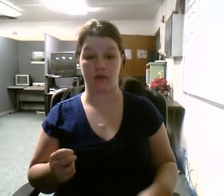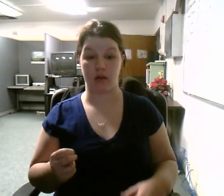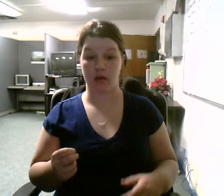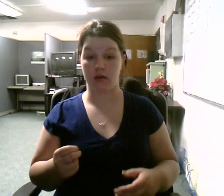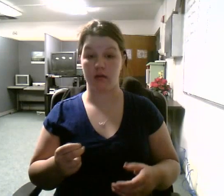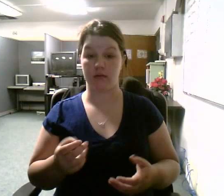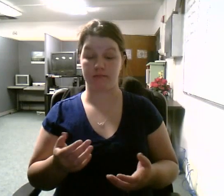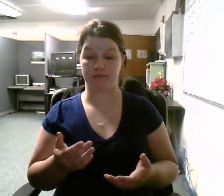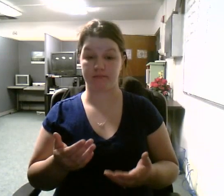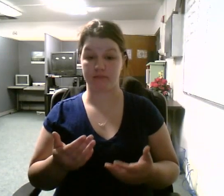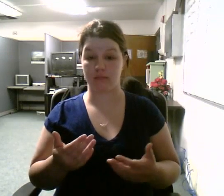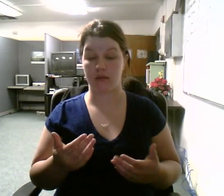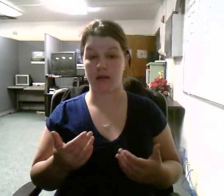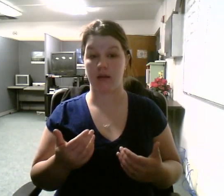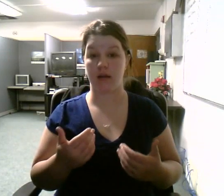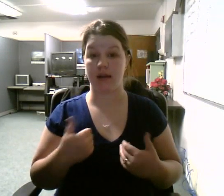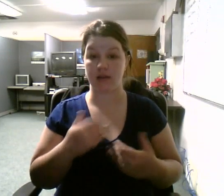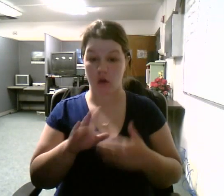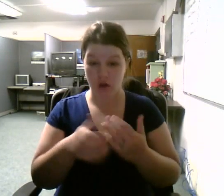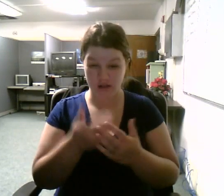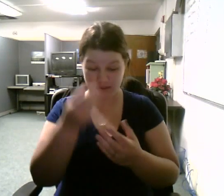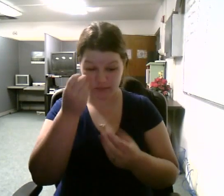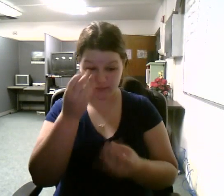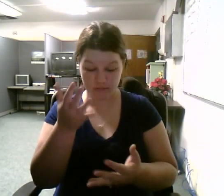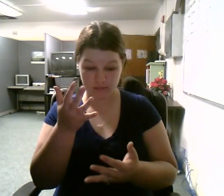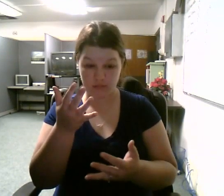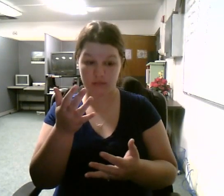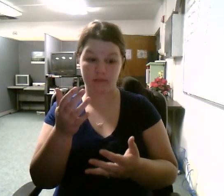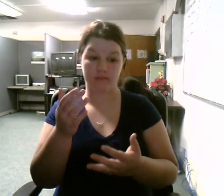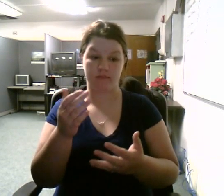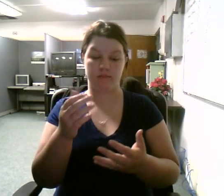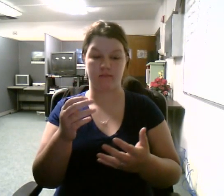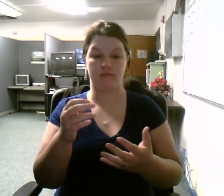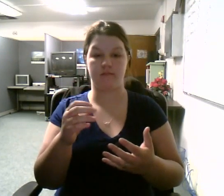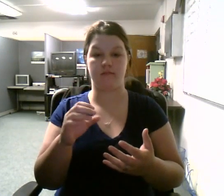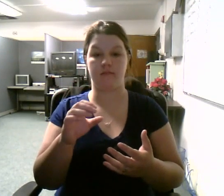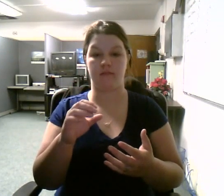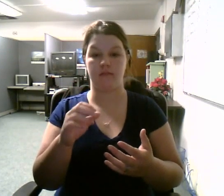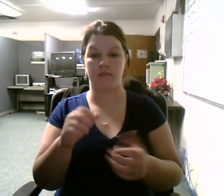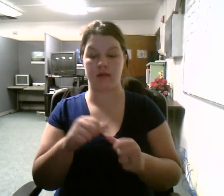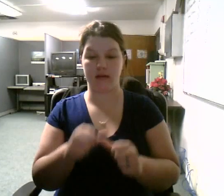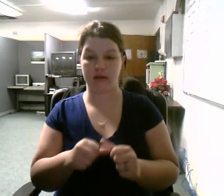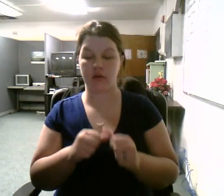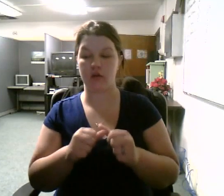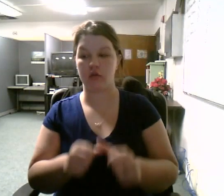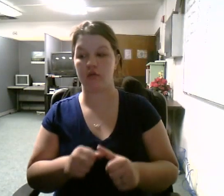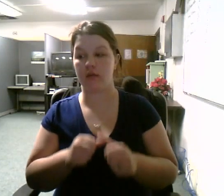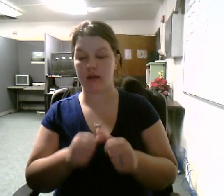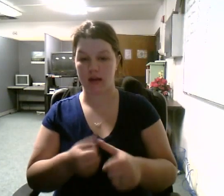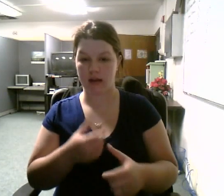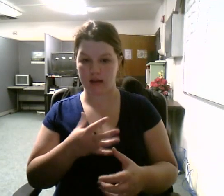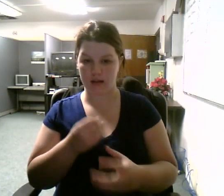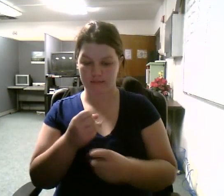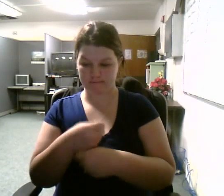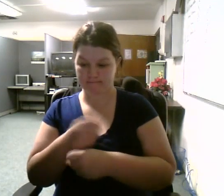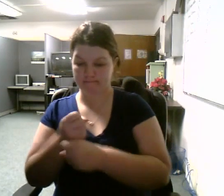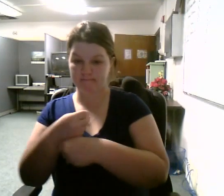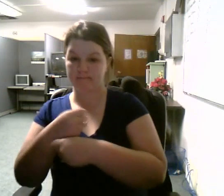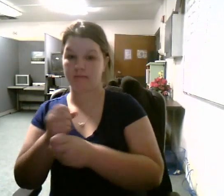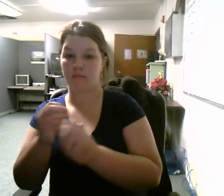grow, thrive, and reproduce. Chromosomes are made up of DNA. Segments of DNA in